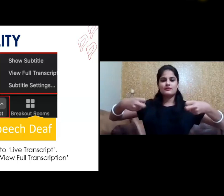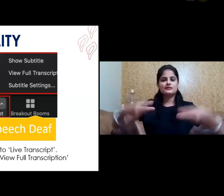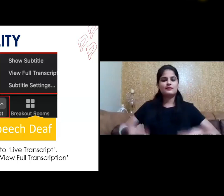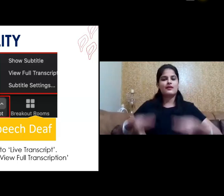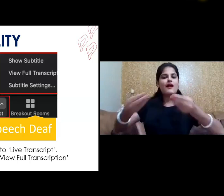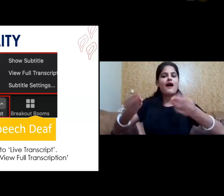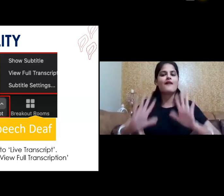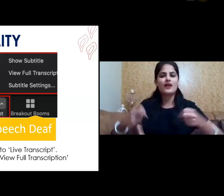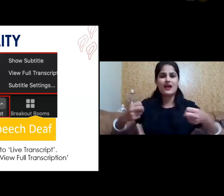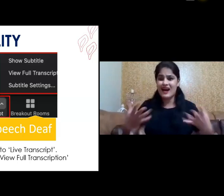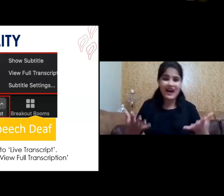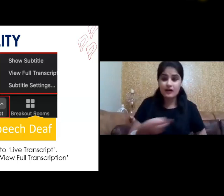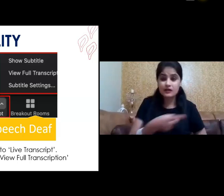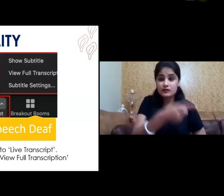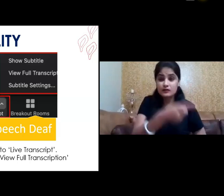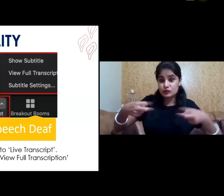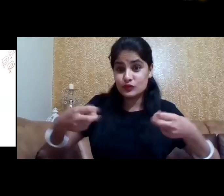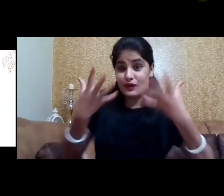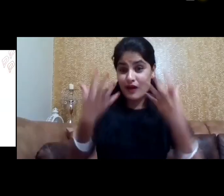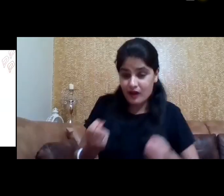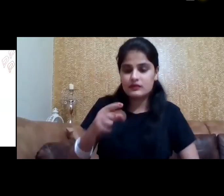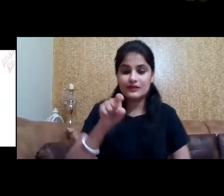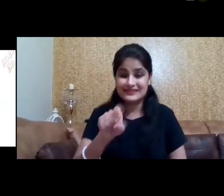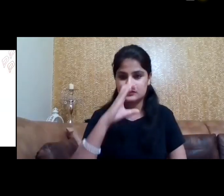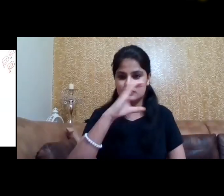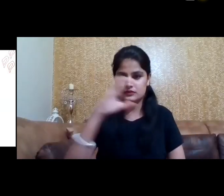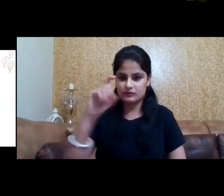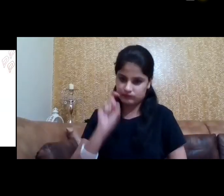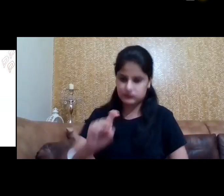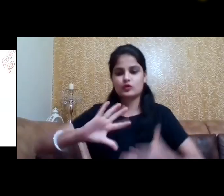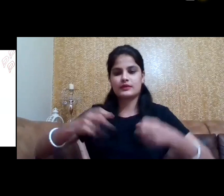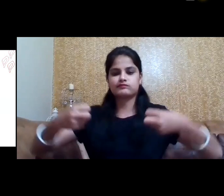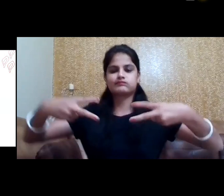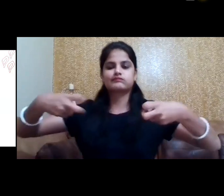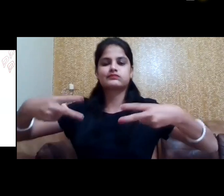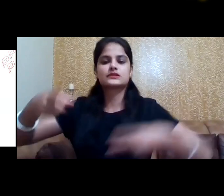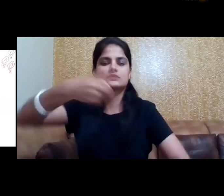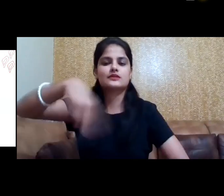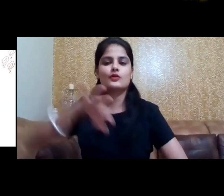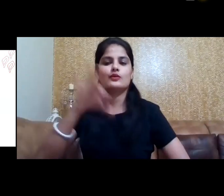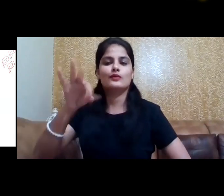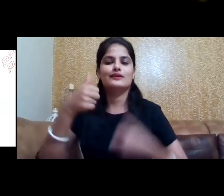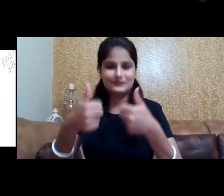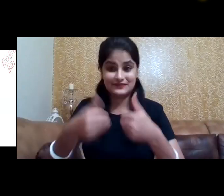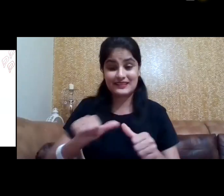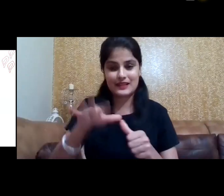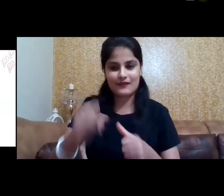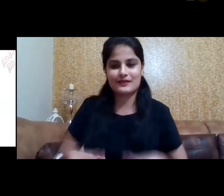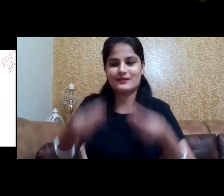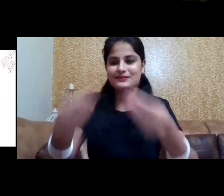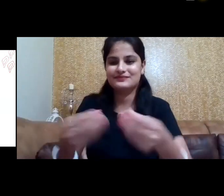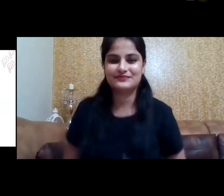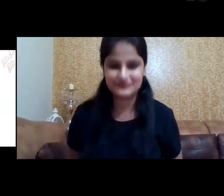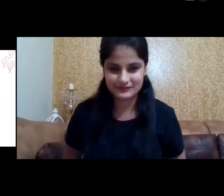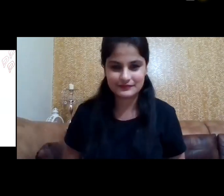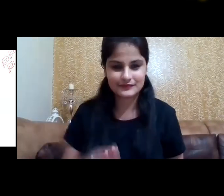to translate for the presenters. And we also have live transcriptions. If you want to see the captions, you can click on the CC